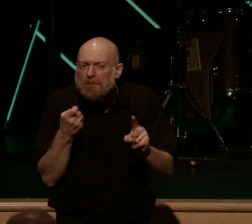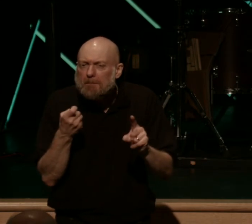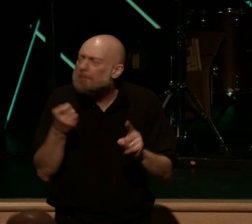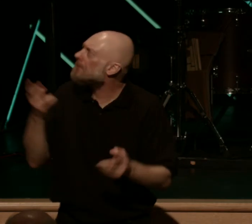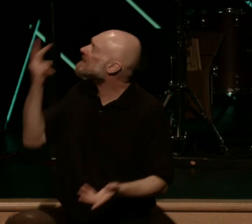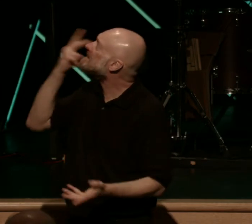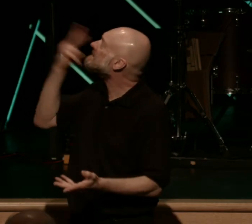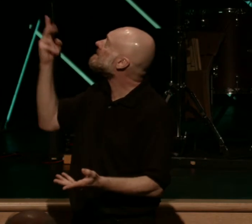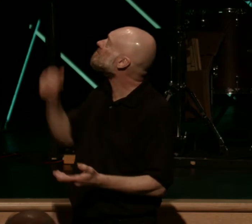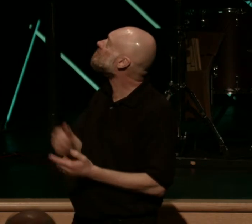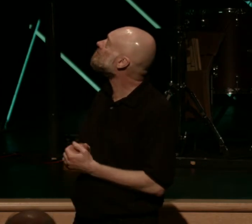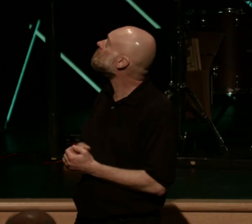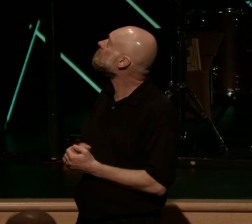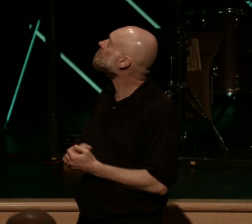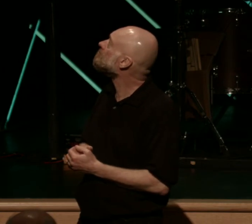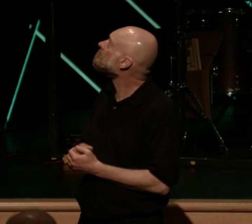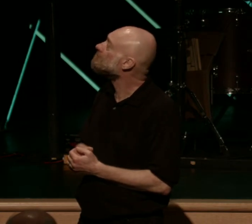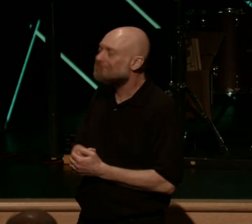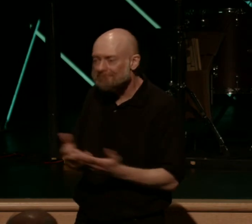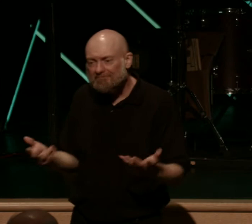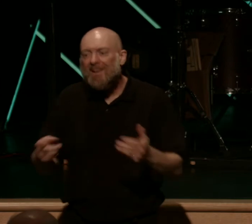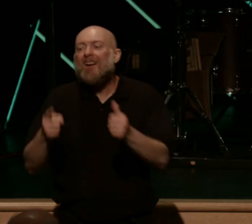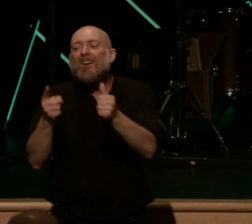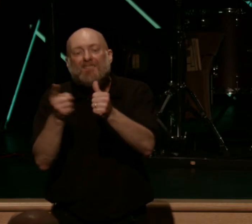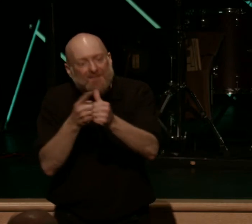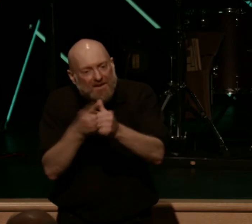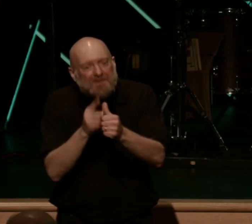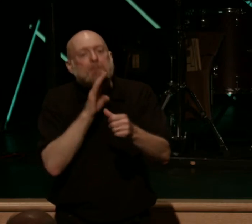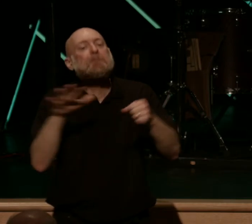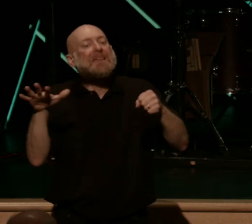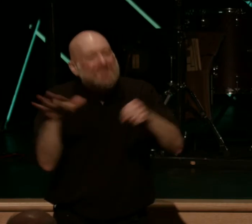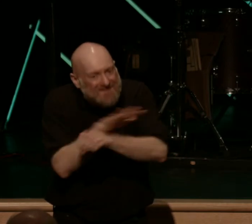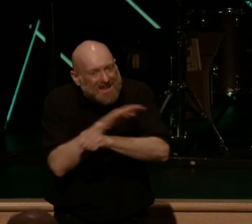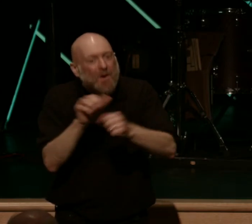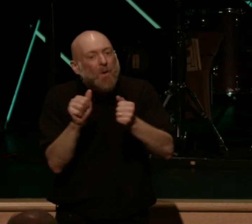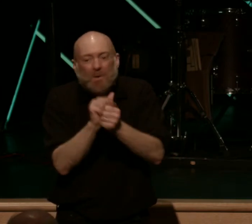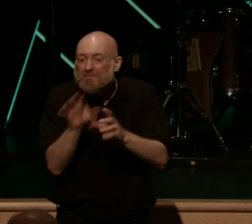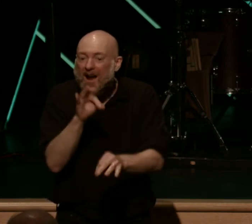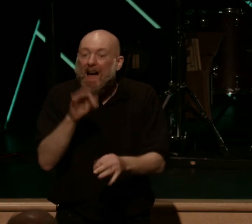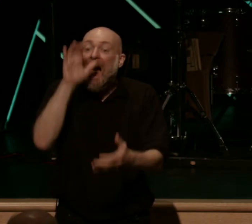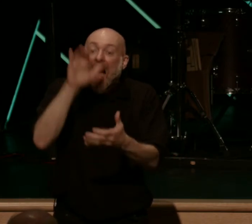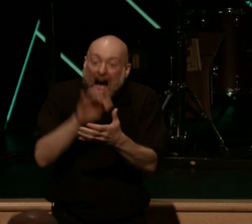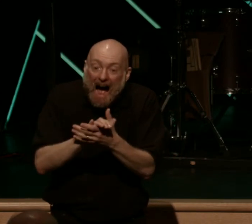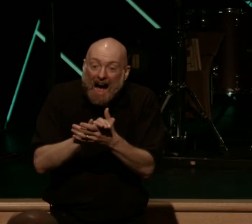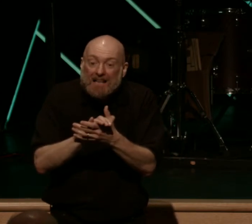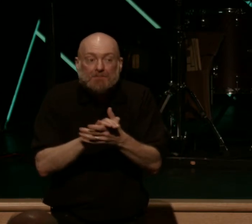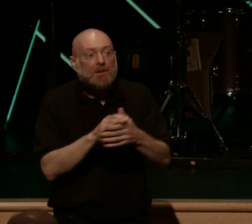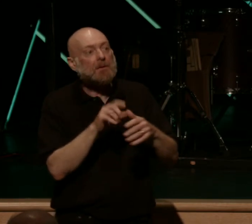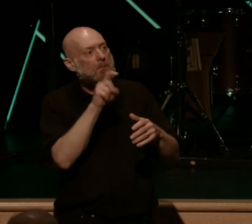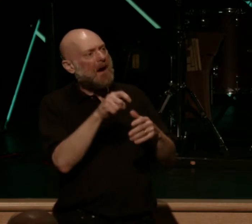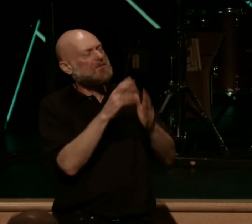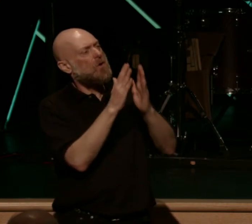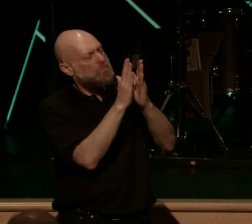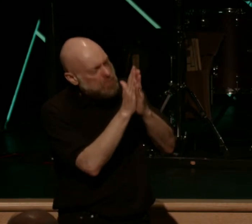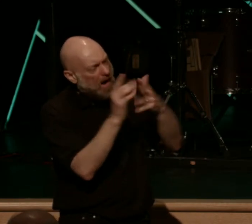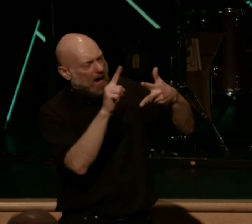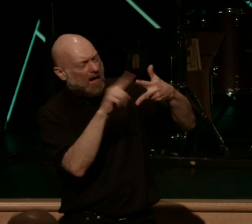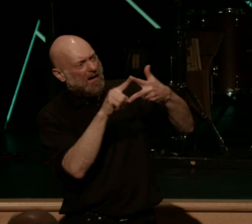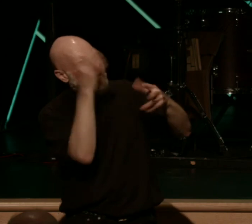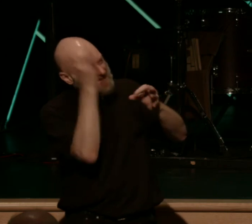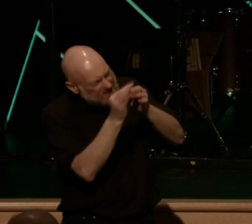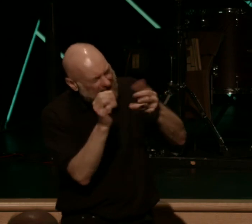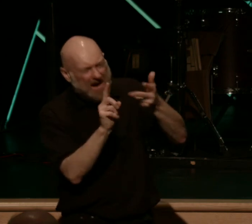Up on the screen, next slide. First, being filled with the Spirit. It's husbands who are pursuing a lifestyle of prayer, a lifestyle of